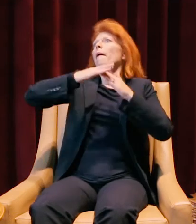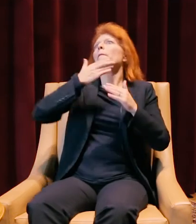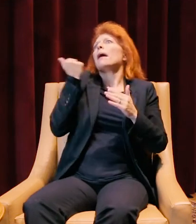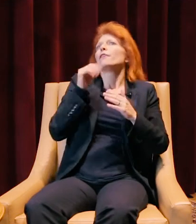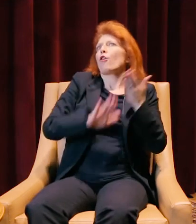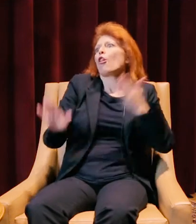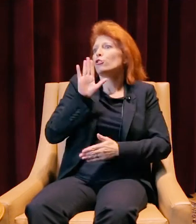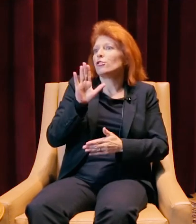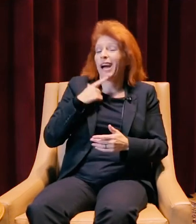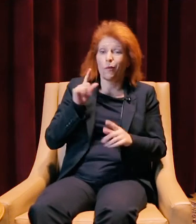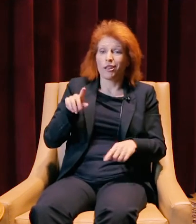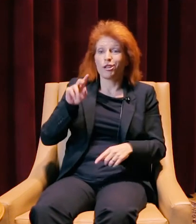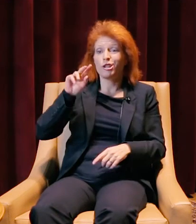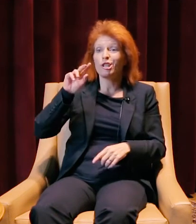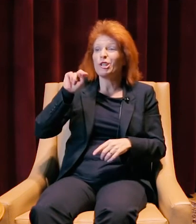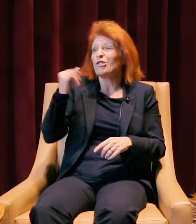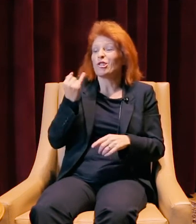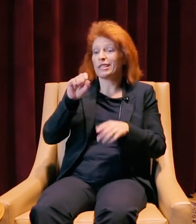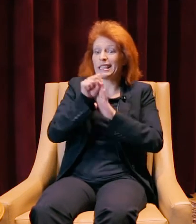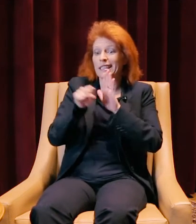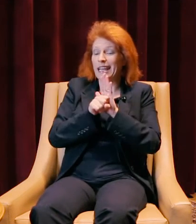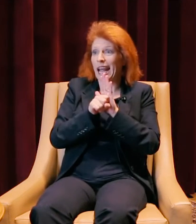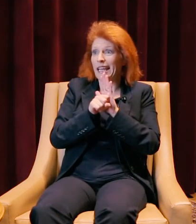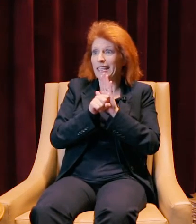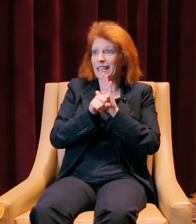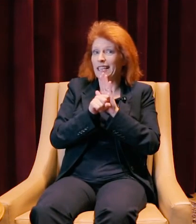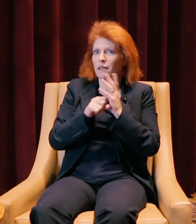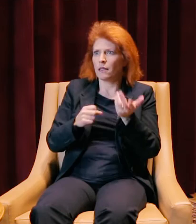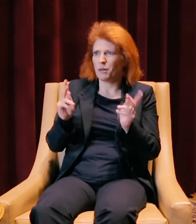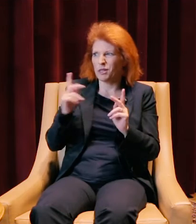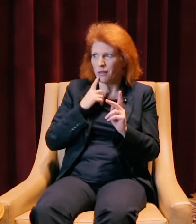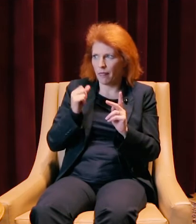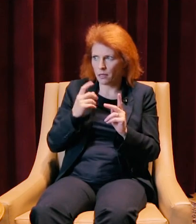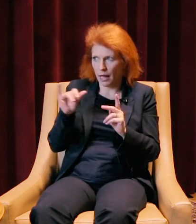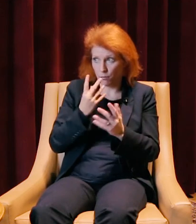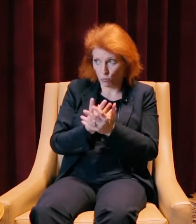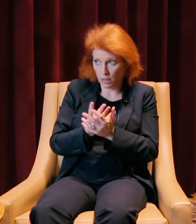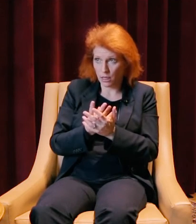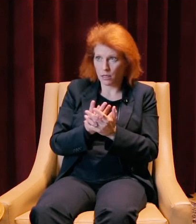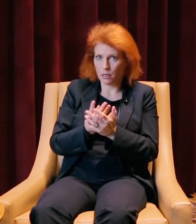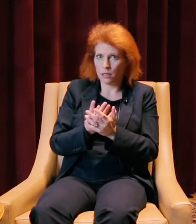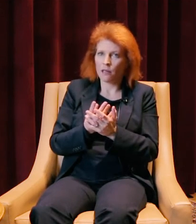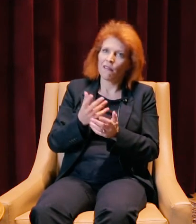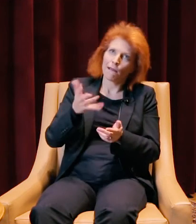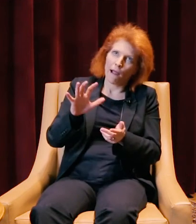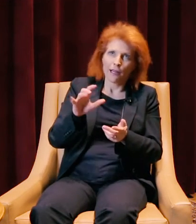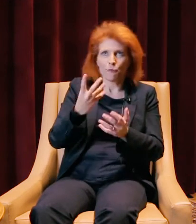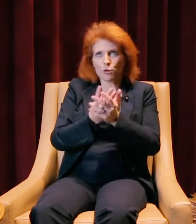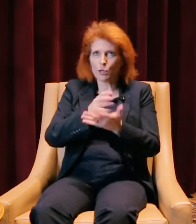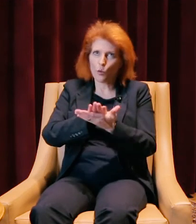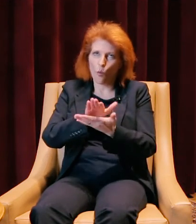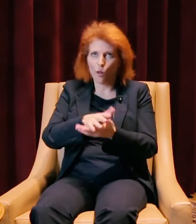place called Jersey City State. When I mentioned that to people, they said, well, isn't that a prison? I said, of sorts, but it